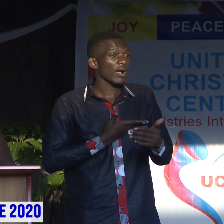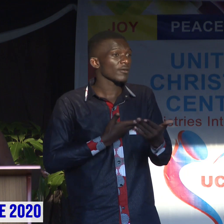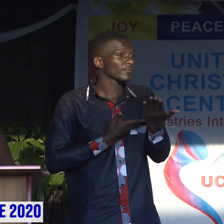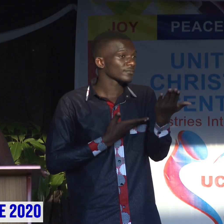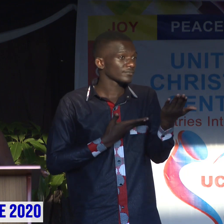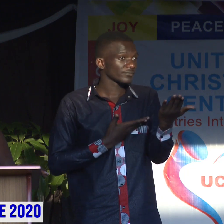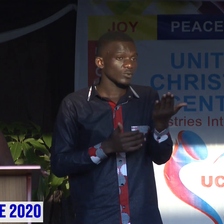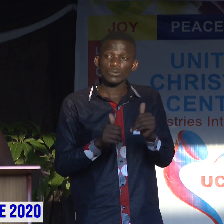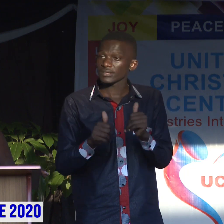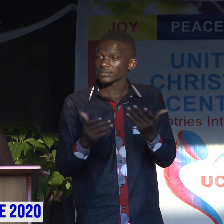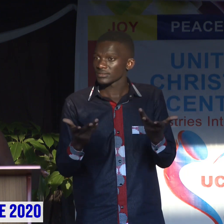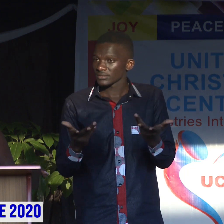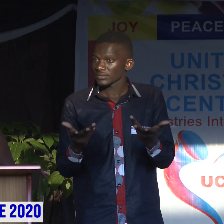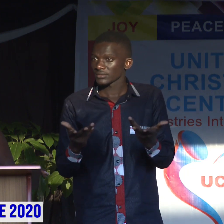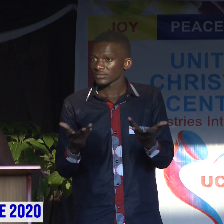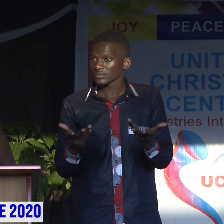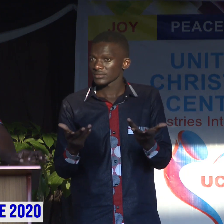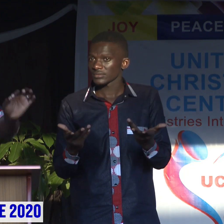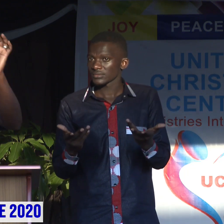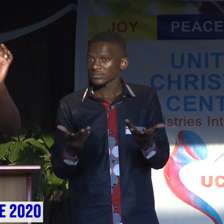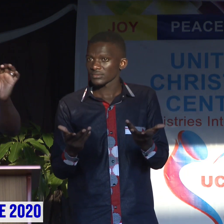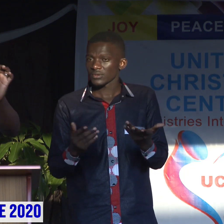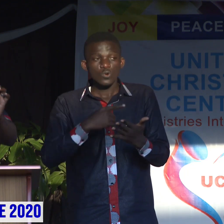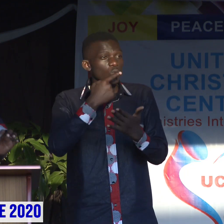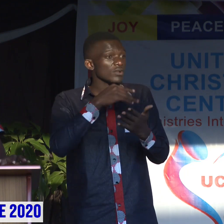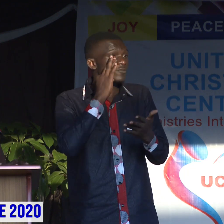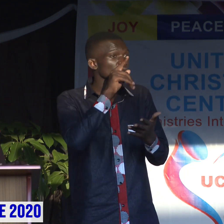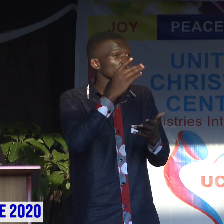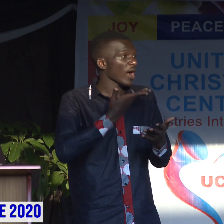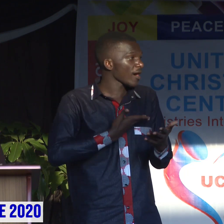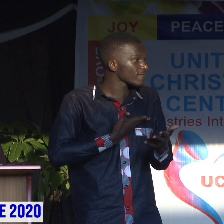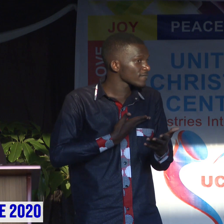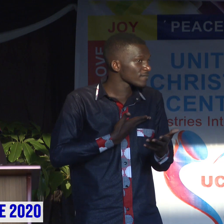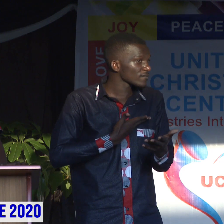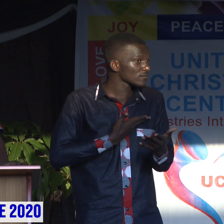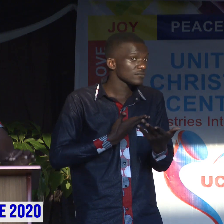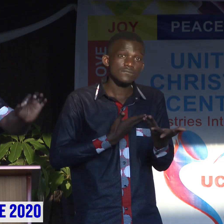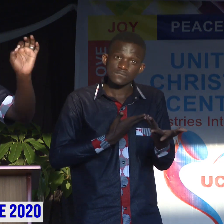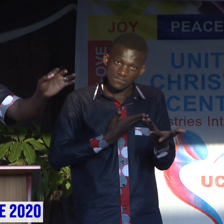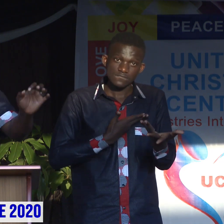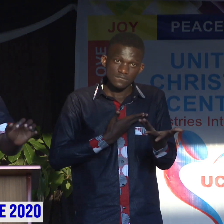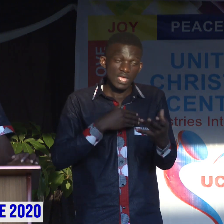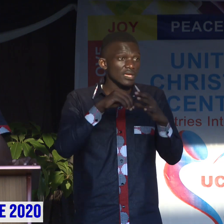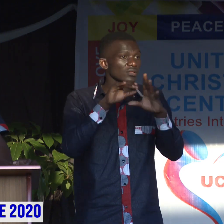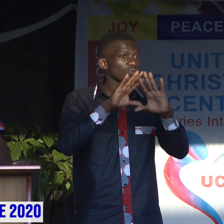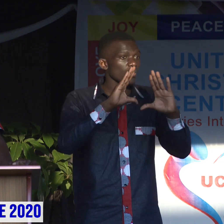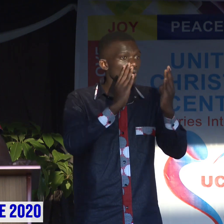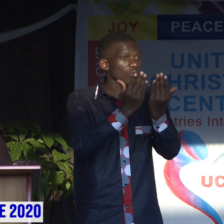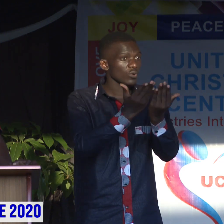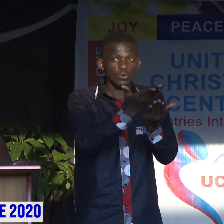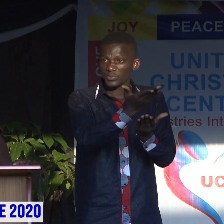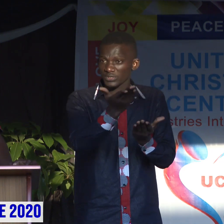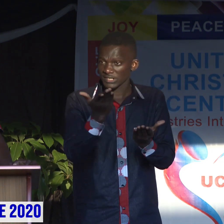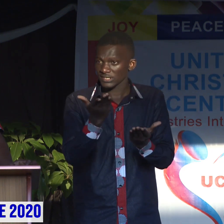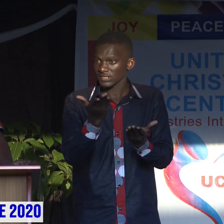kutunulira tulave kibala ki ekiva mugwe. What fruit are you bearing? Kibala ki kyobala. Within the community.